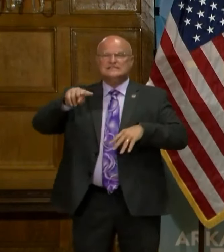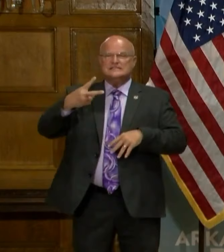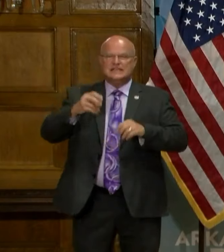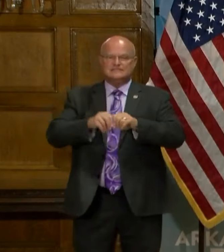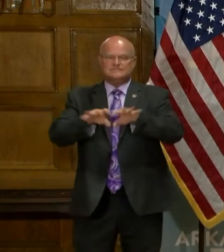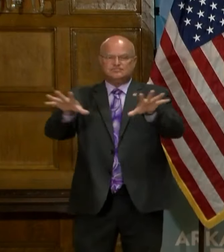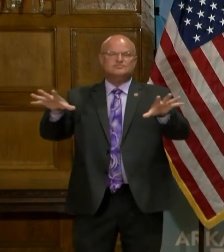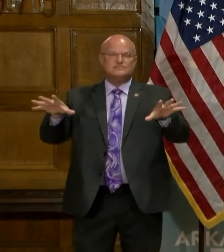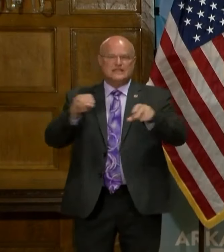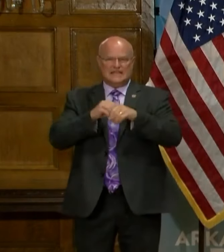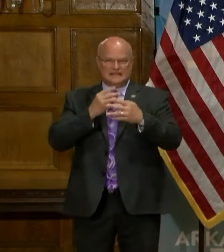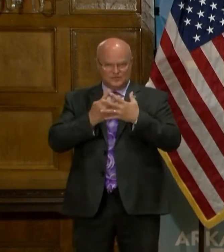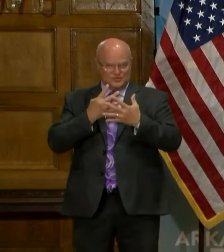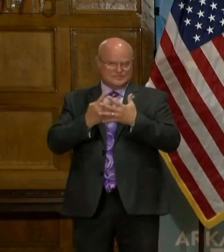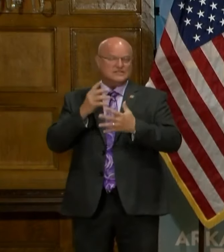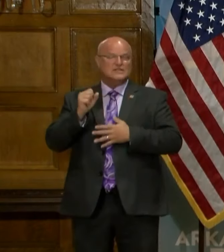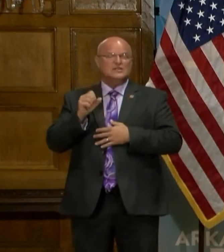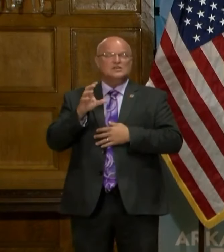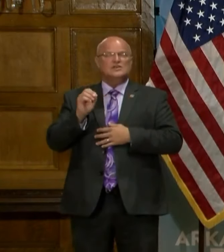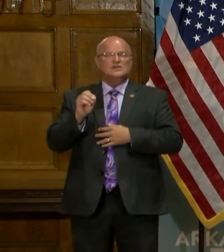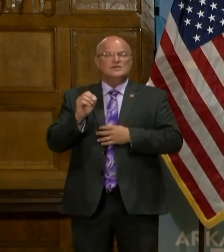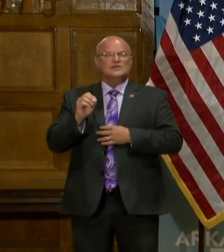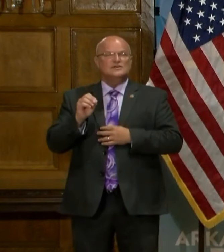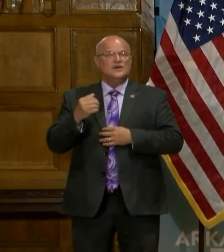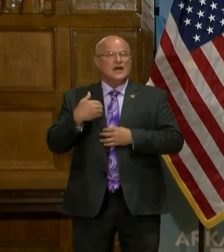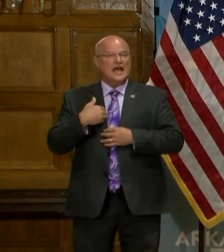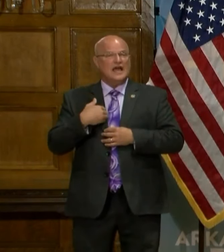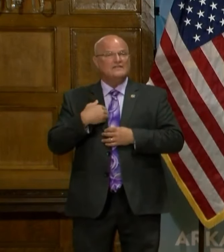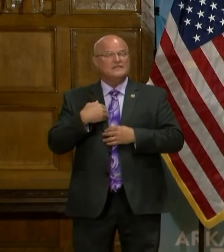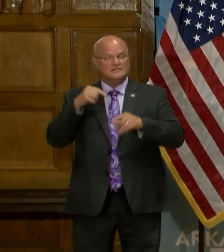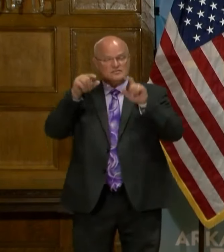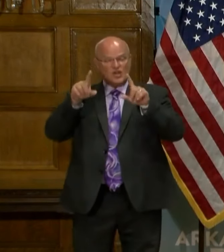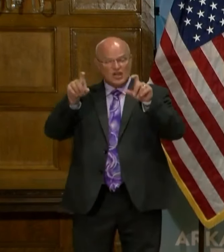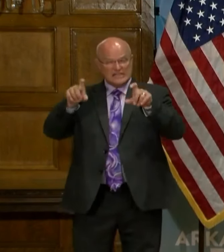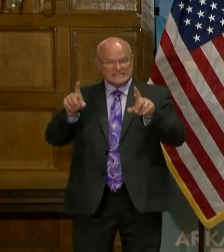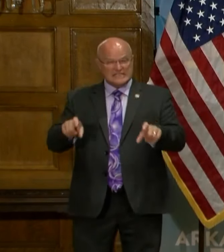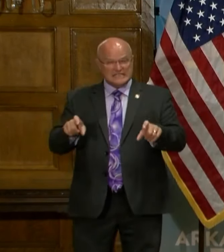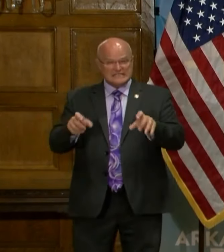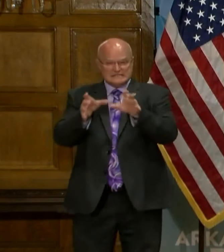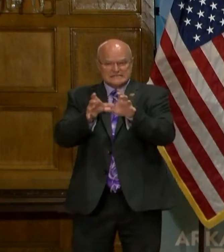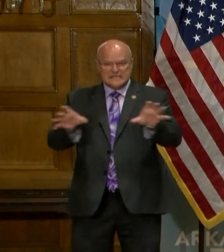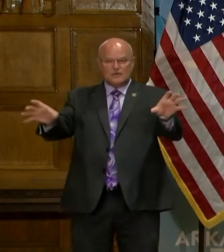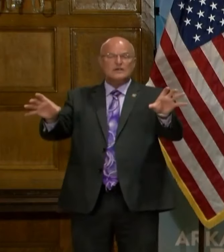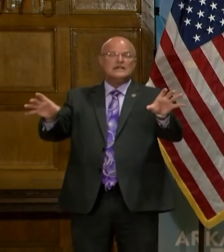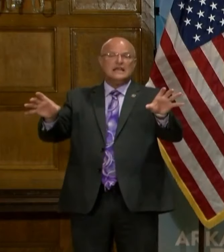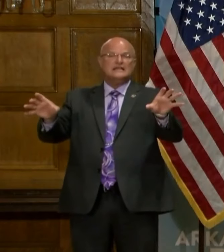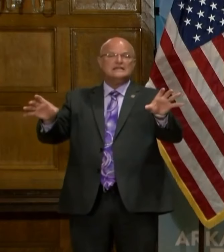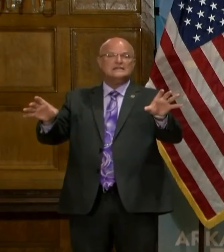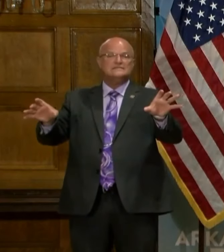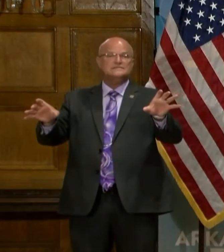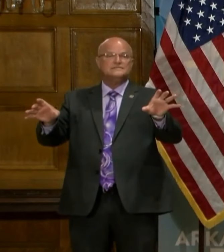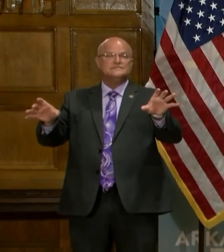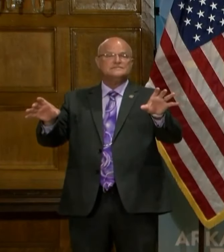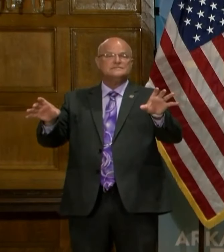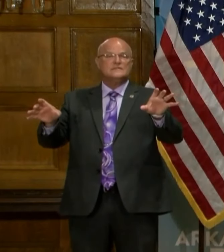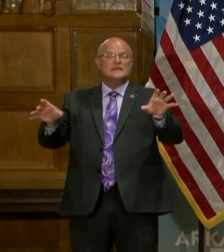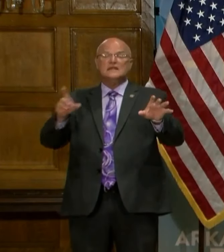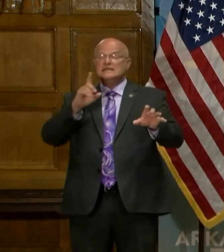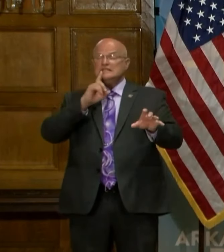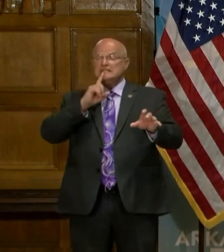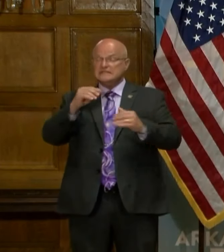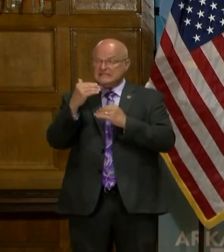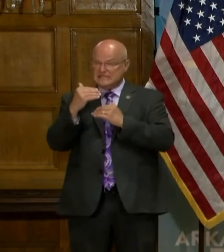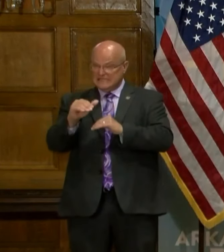outbreak. So having gone in and tested and segregated does